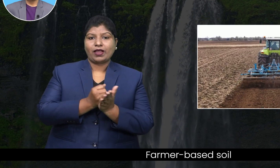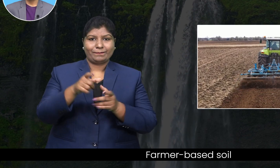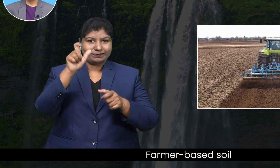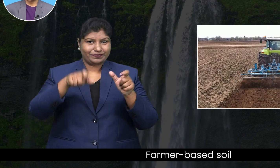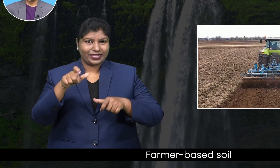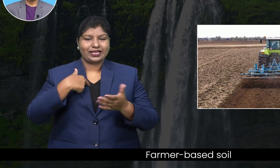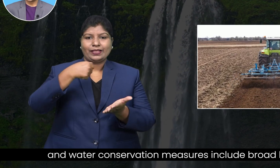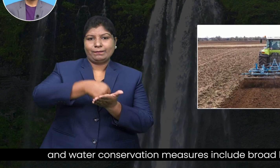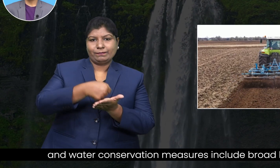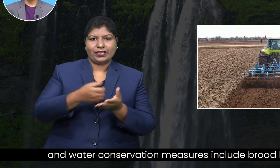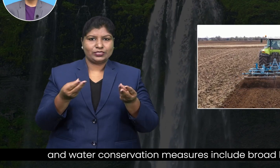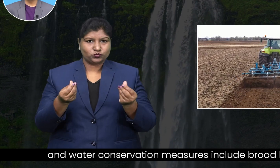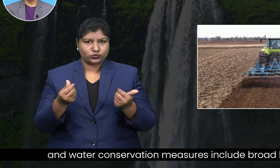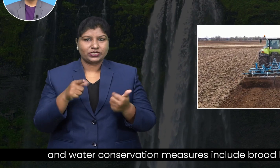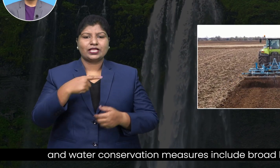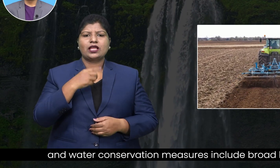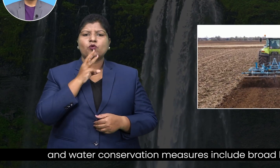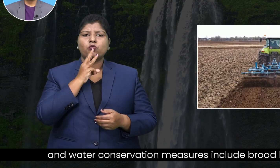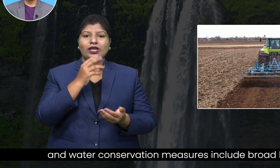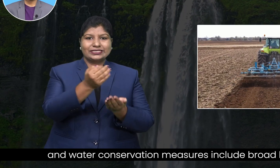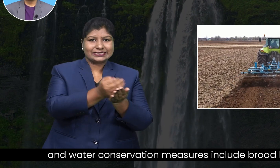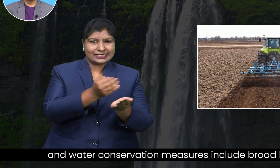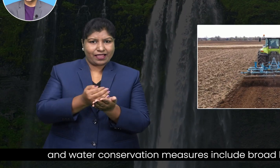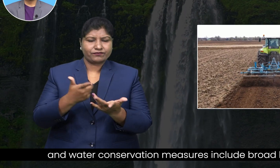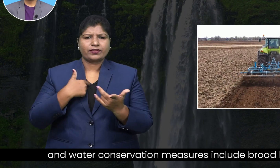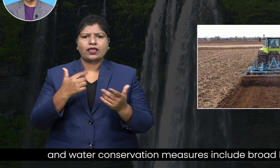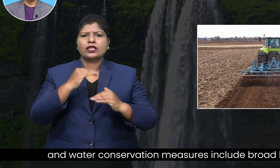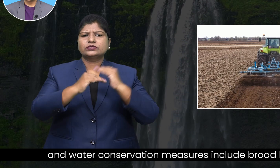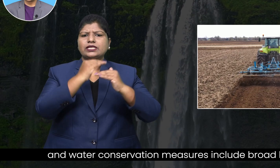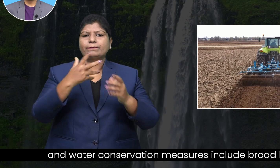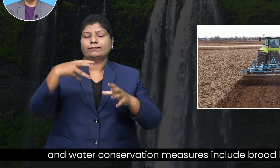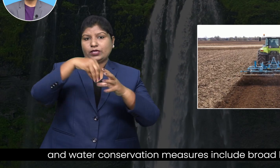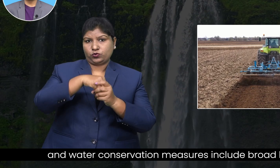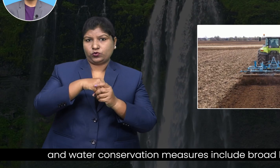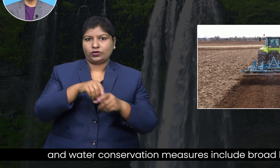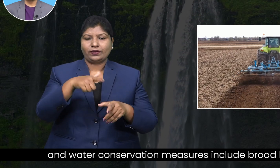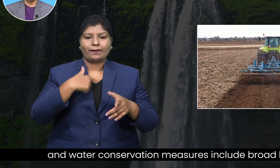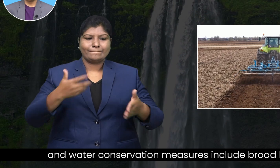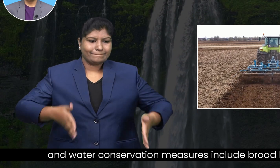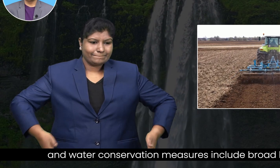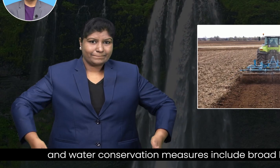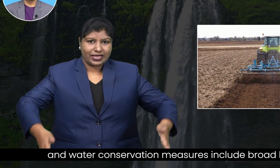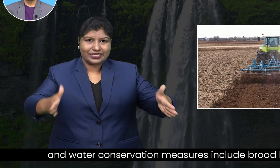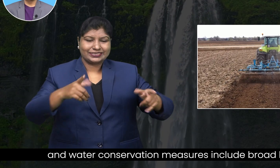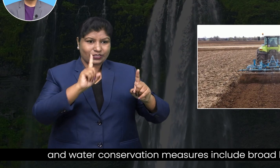Farmer-based soil and water conservation measures include broad bed furrow,